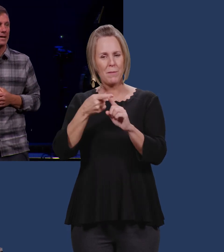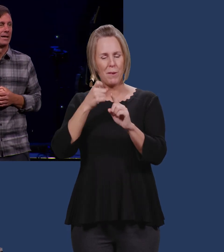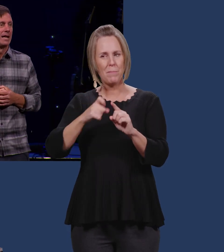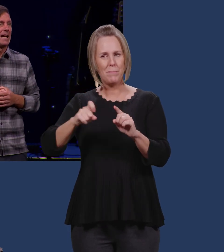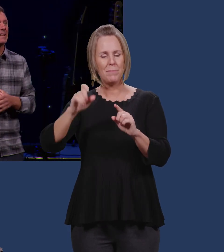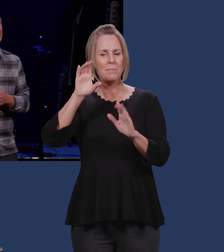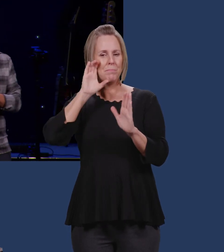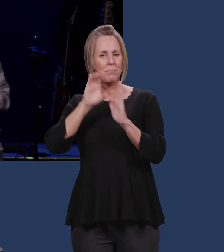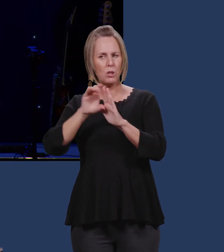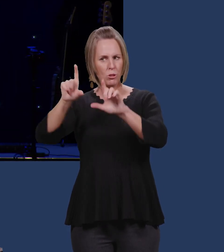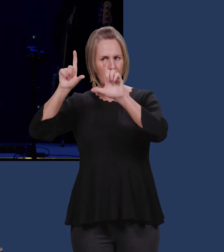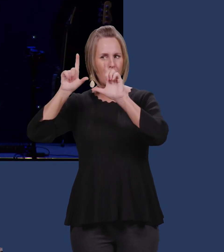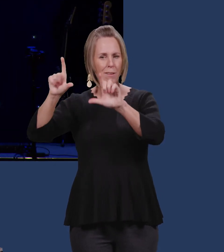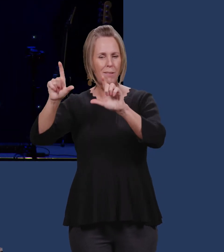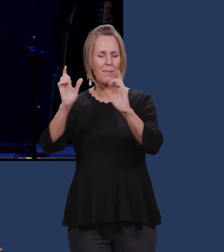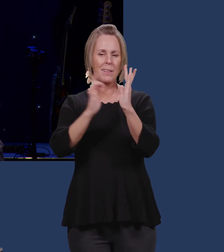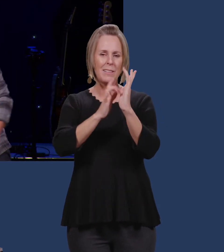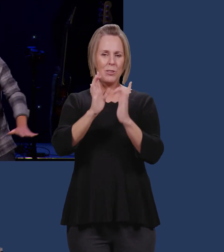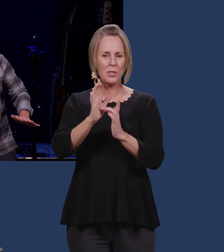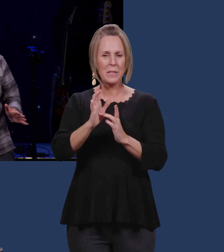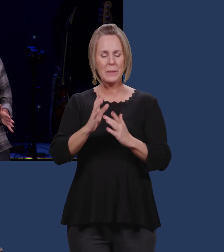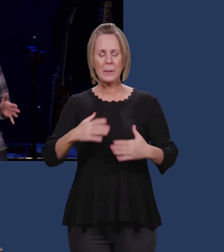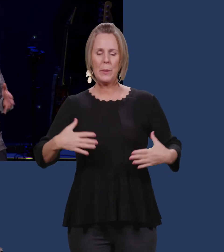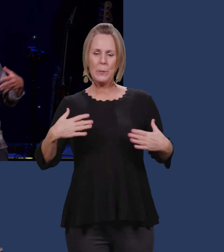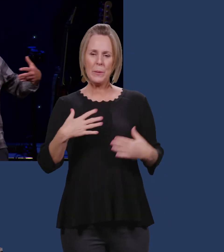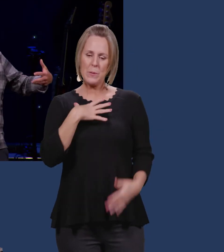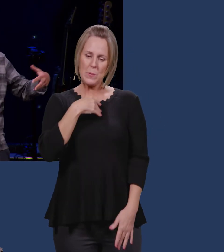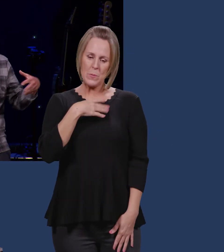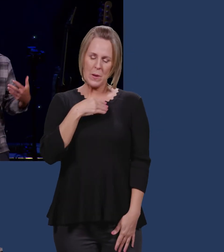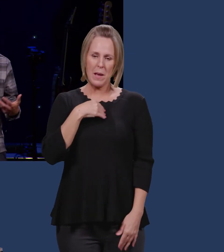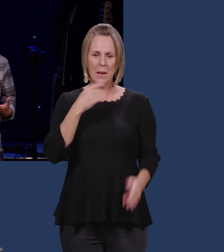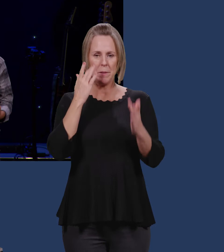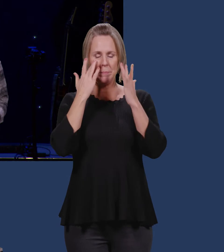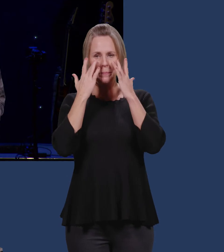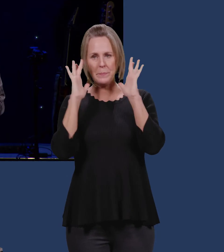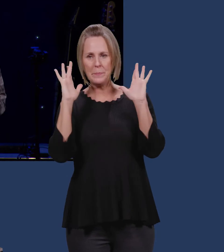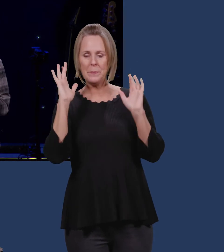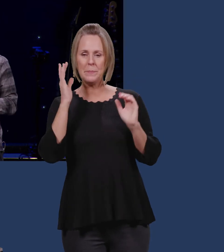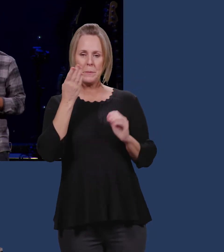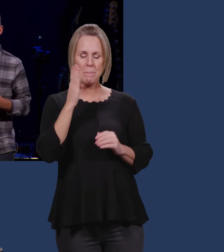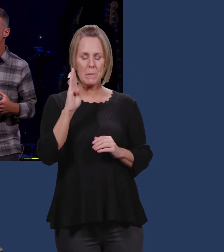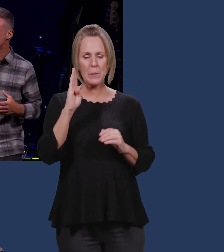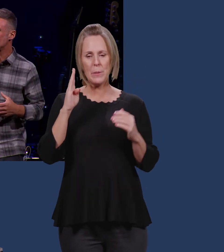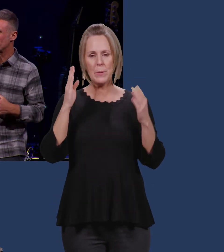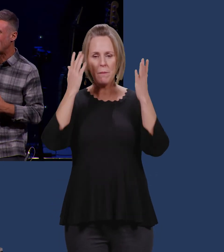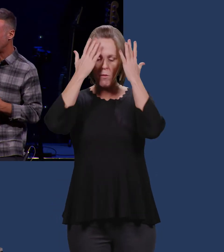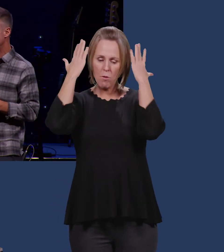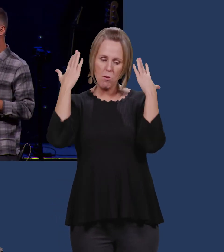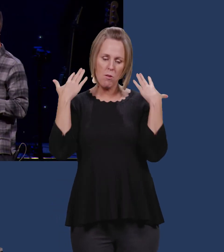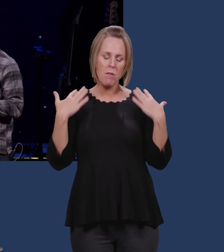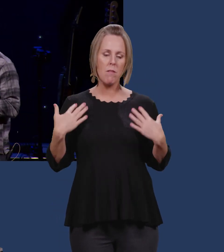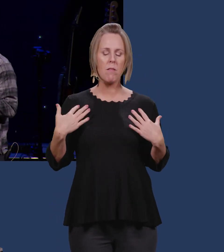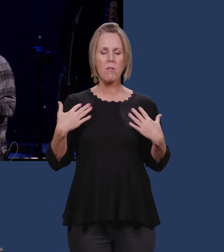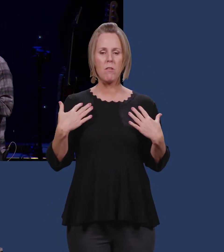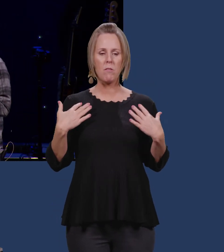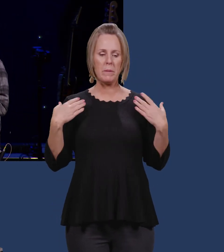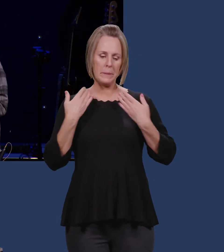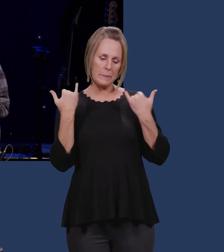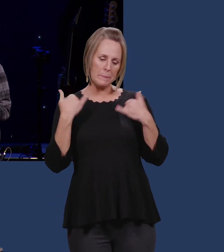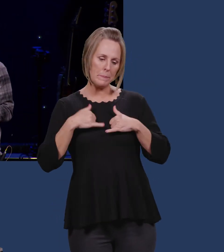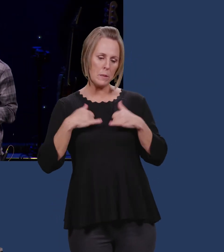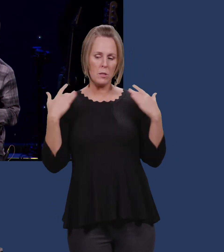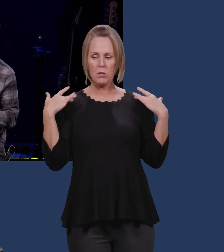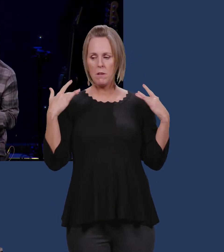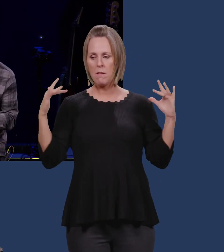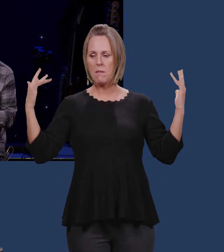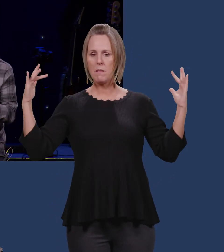I add, and that he kind of floated when he walked. I mean, he was so holy, he didn't even really touch the ground.